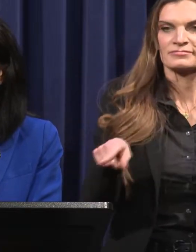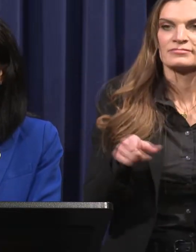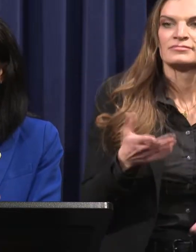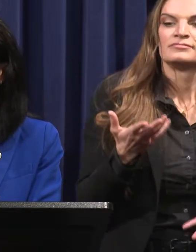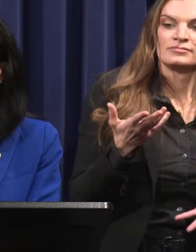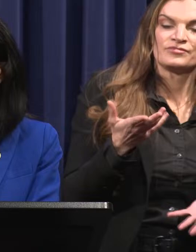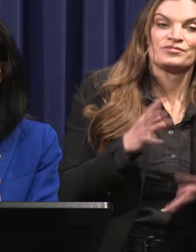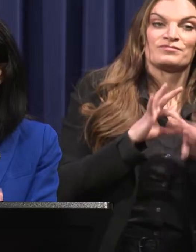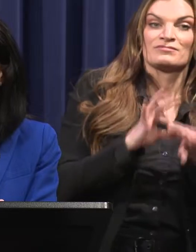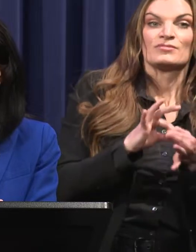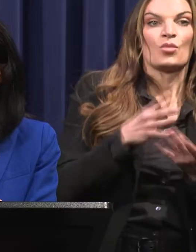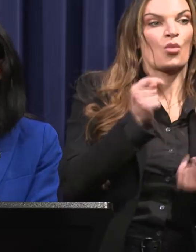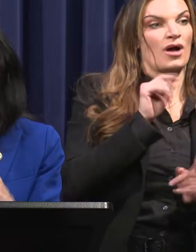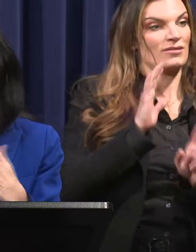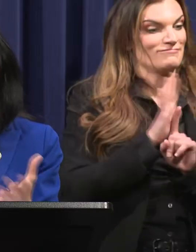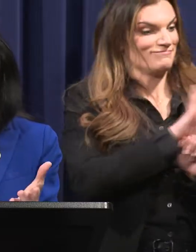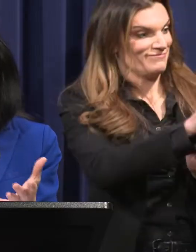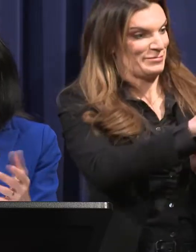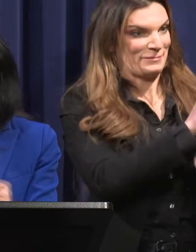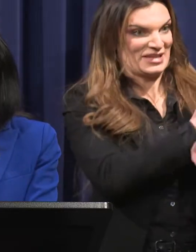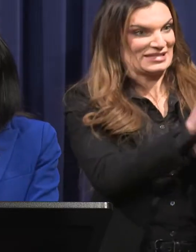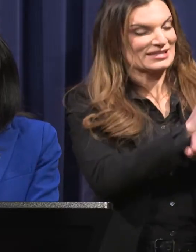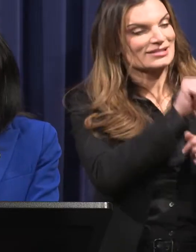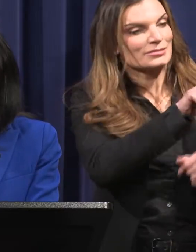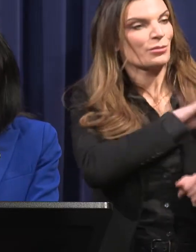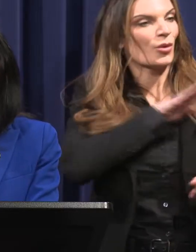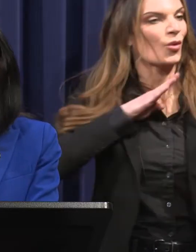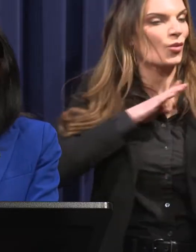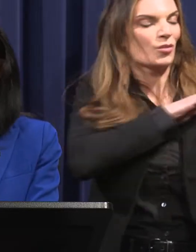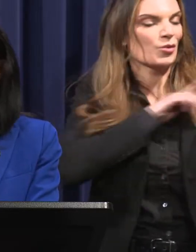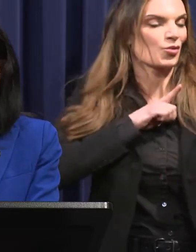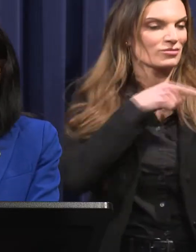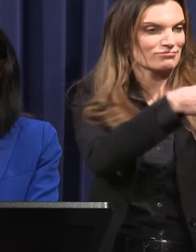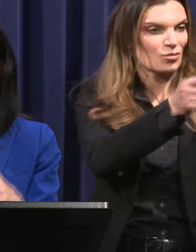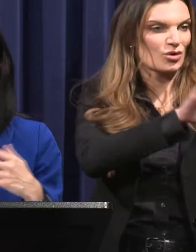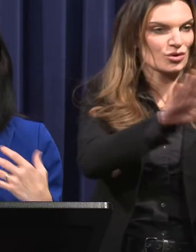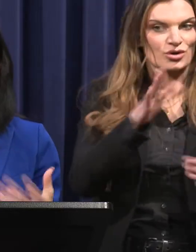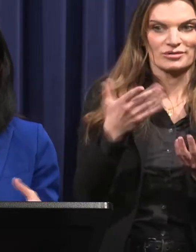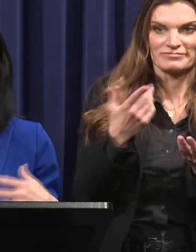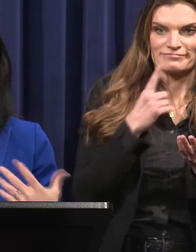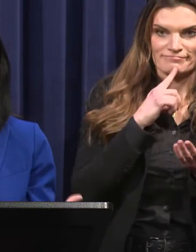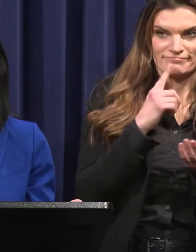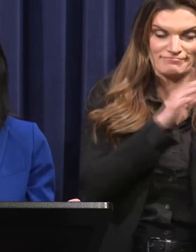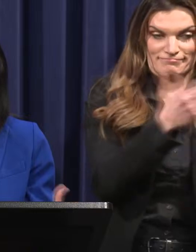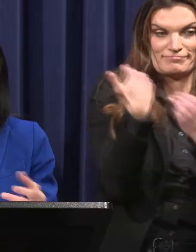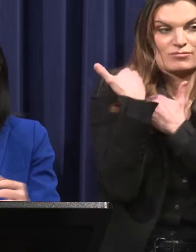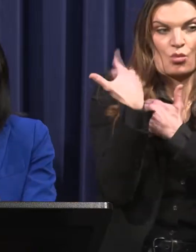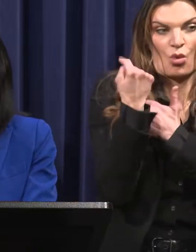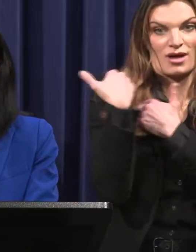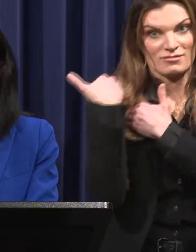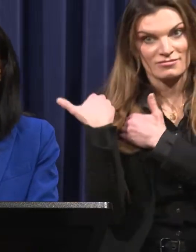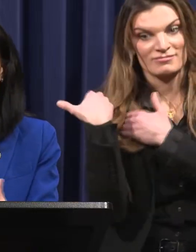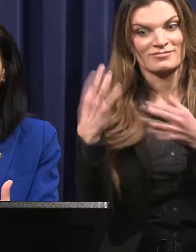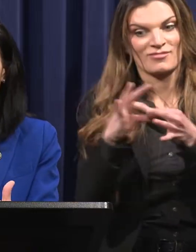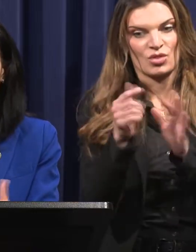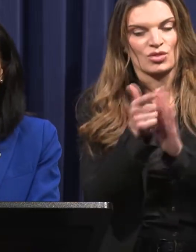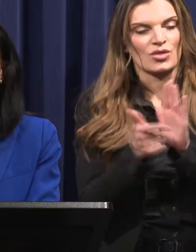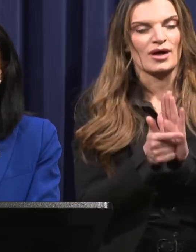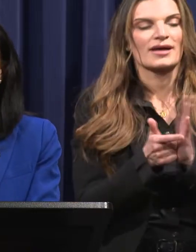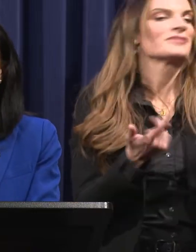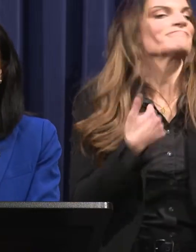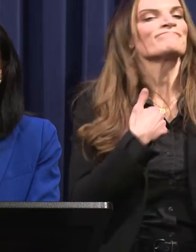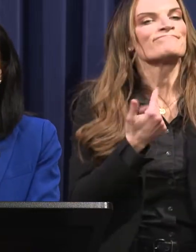what that responsibility is, and then also what the penalty would be. And I think what we see oftentimes is you see